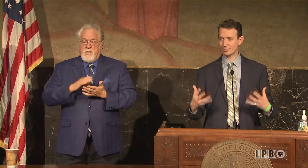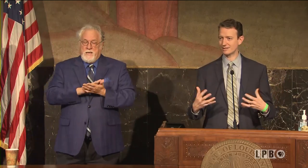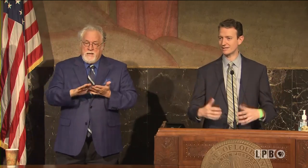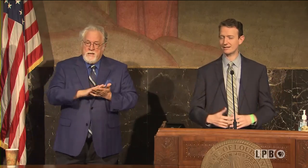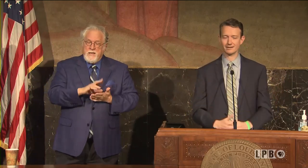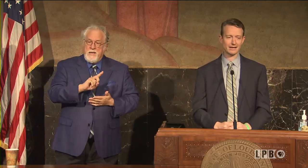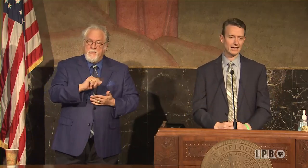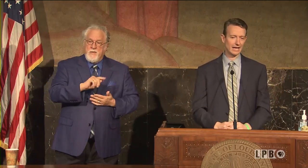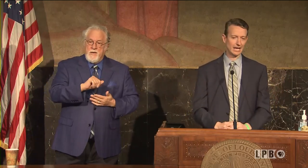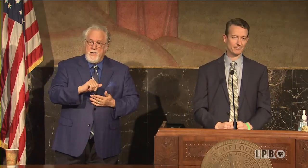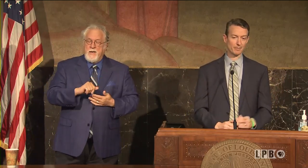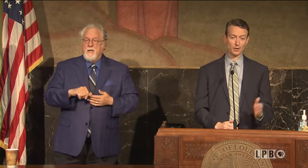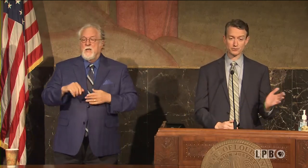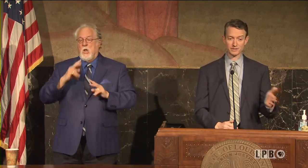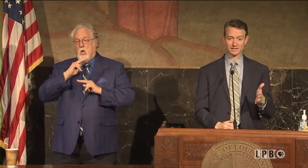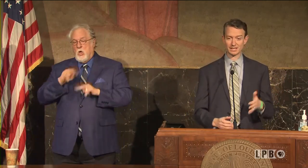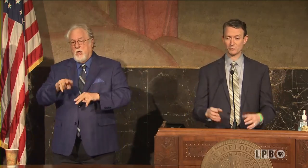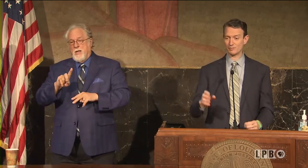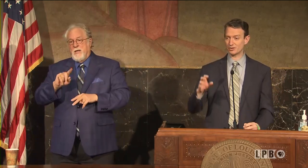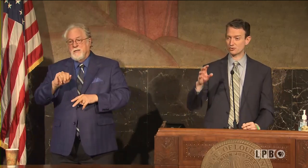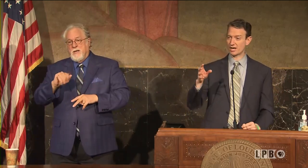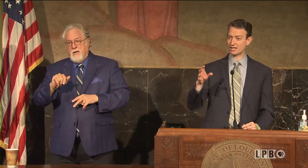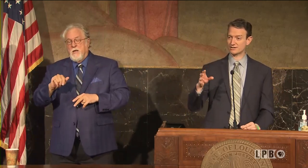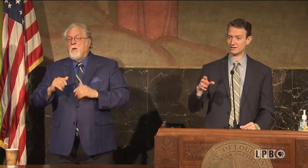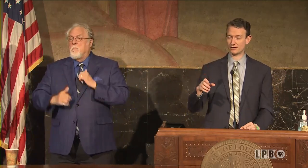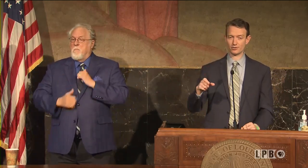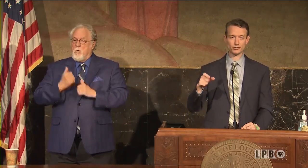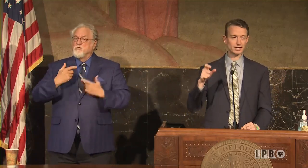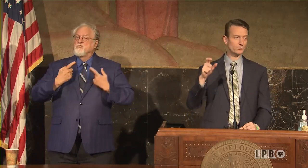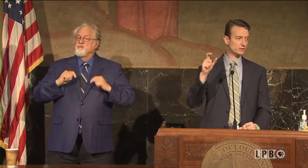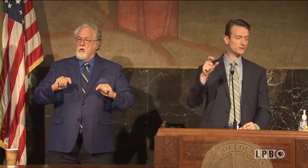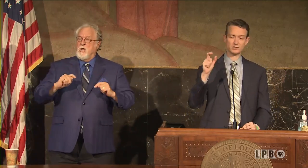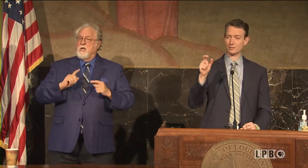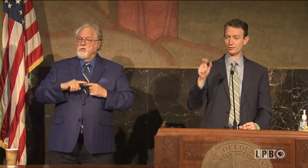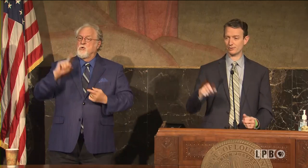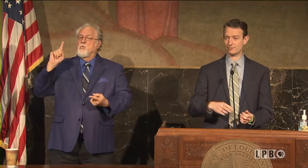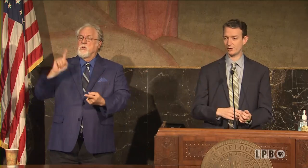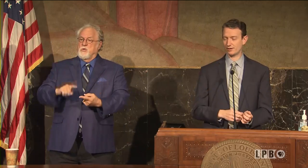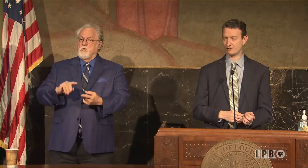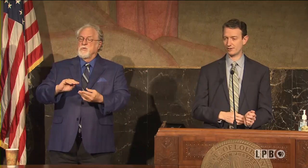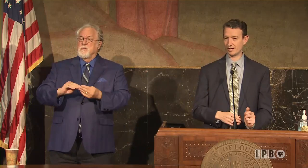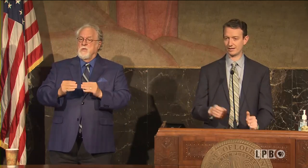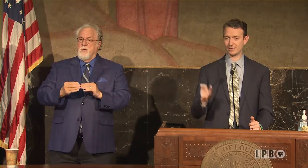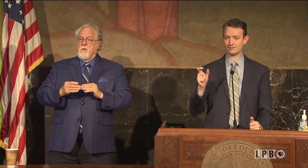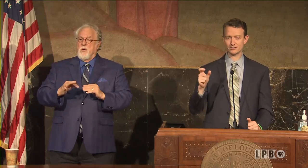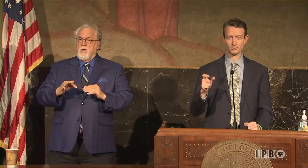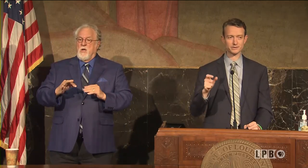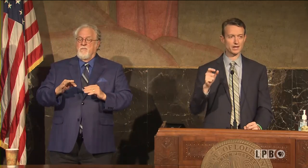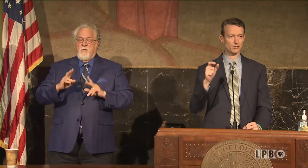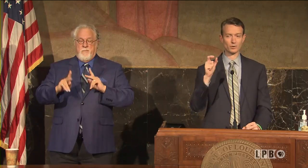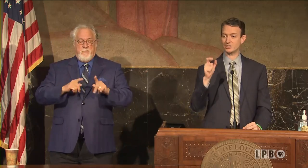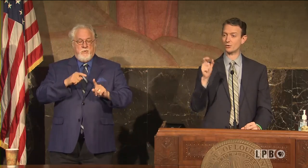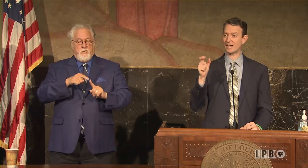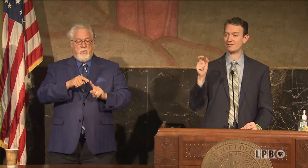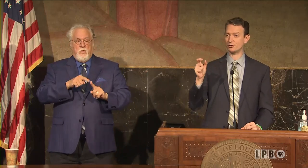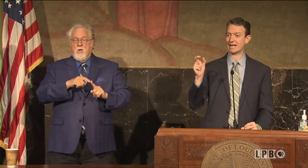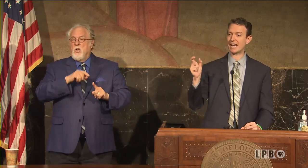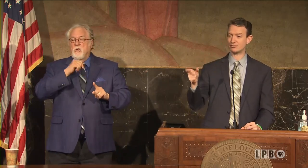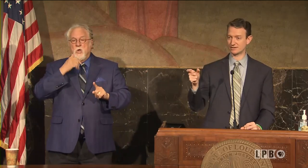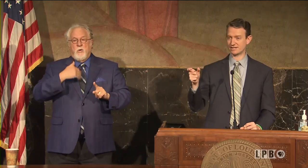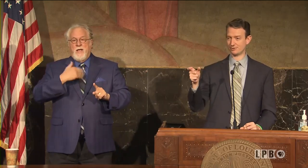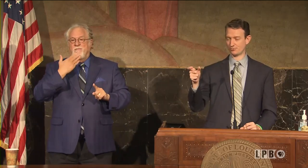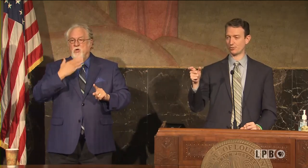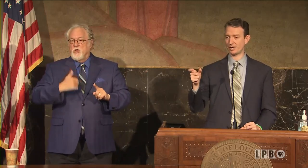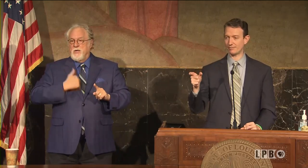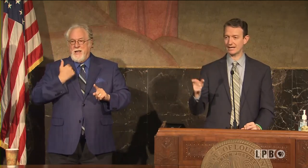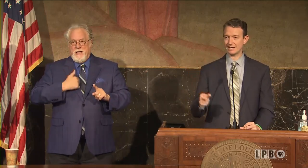data, look at the data. Most recently, we've been trying to really reduce the number of individuals where we don't have good